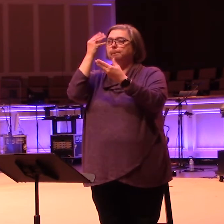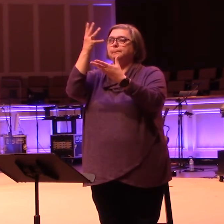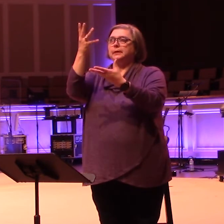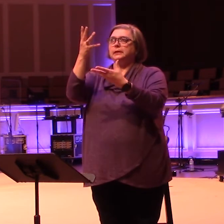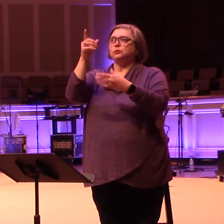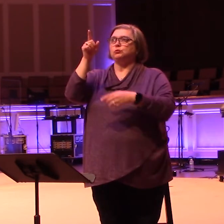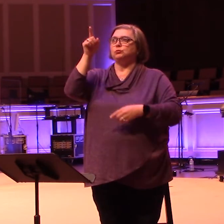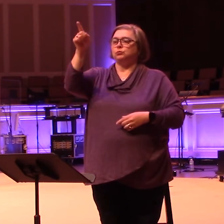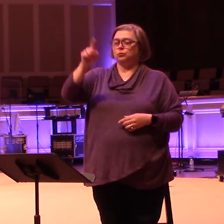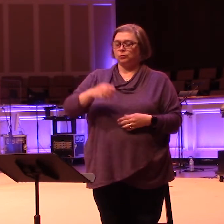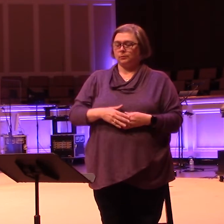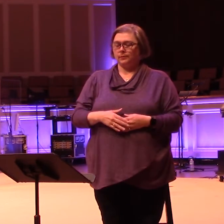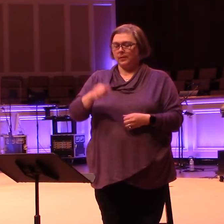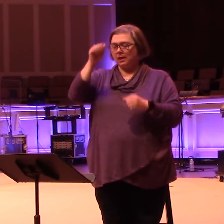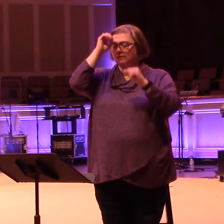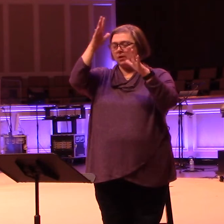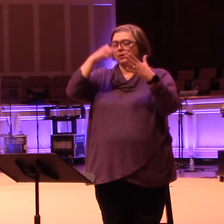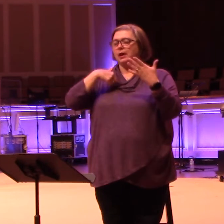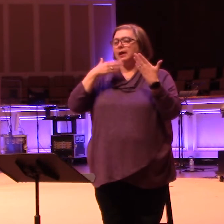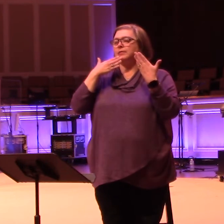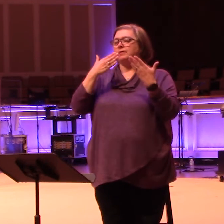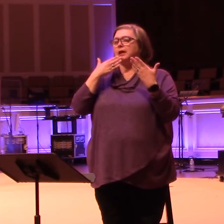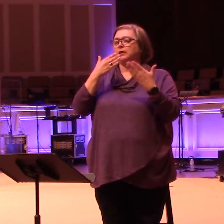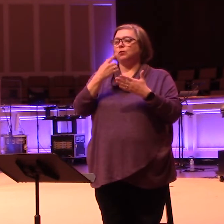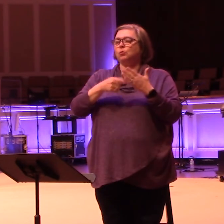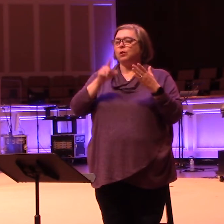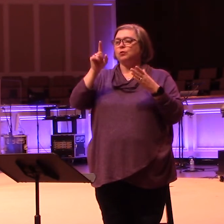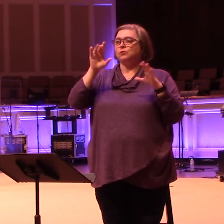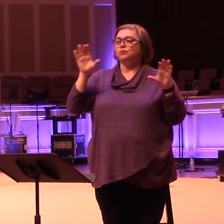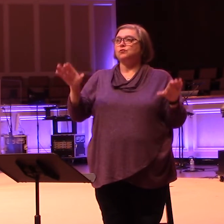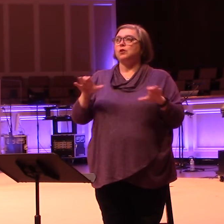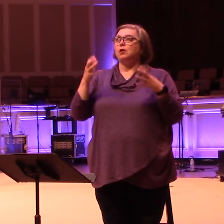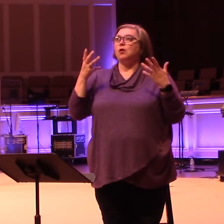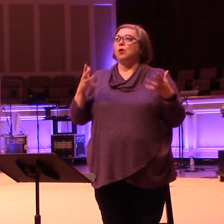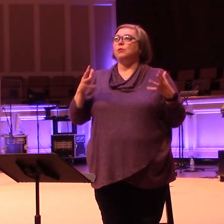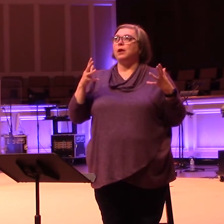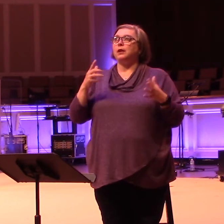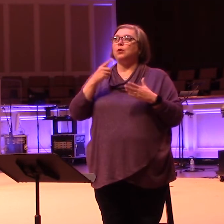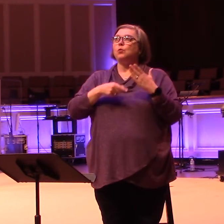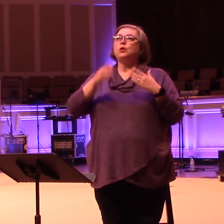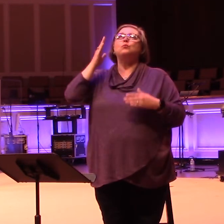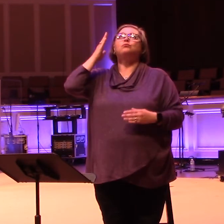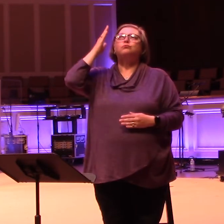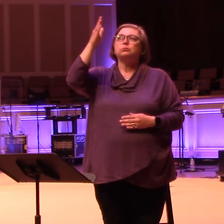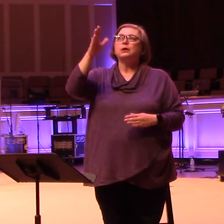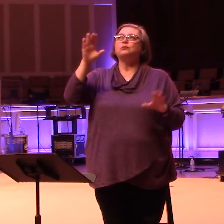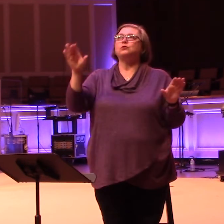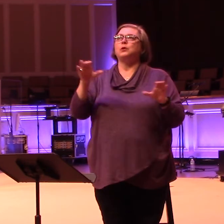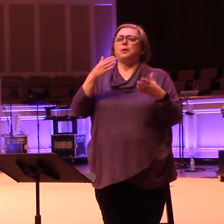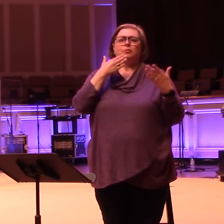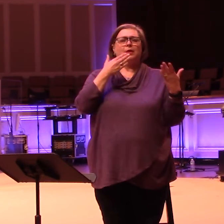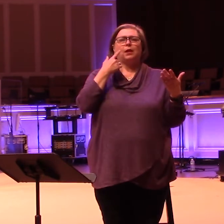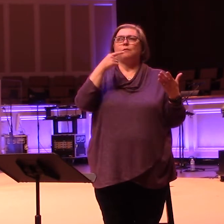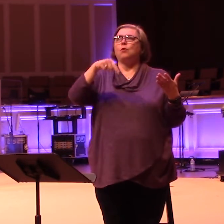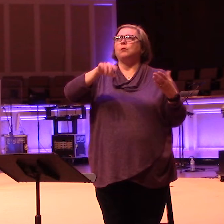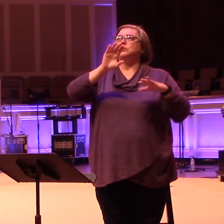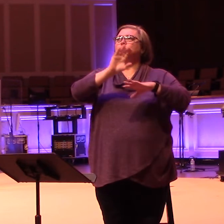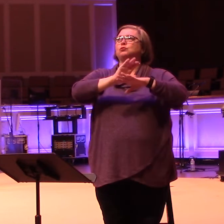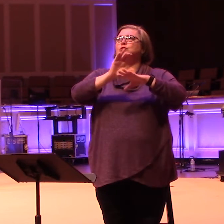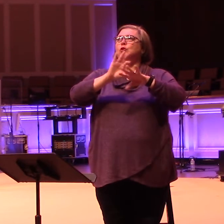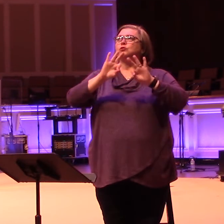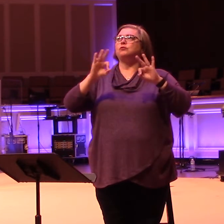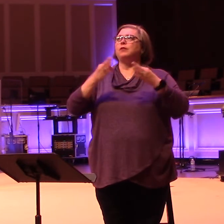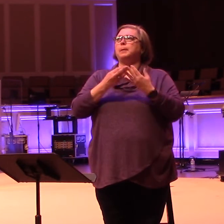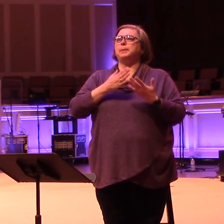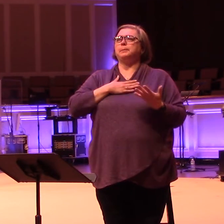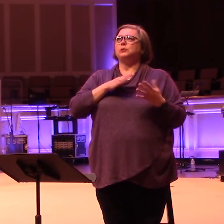Father, I thank you for what you've done already and what you're going to do in the days to come. Thank you for my church family. Lord,